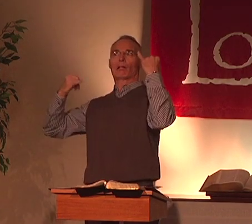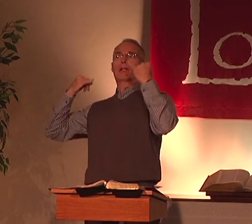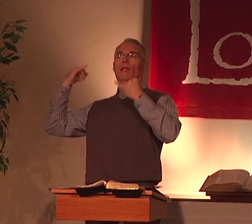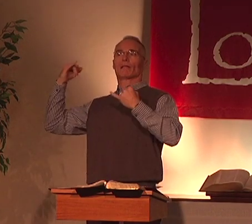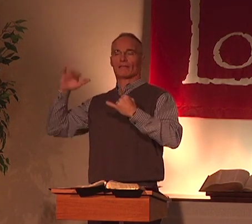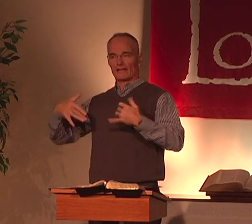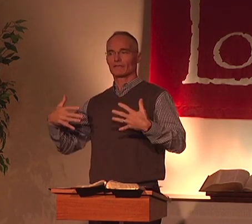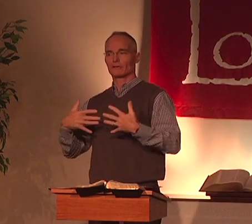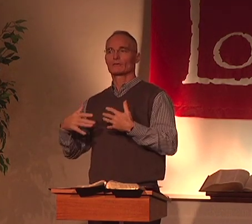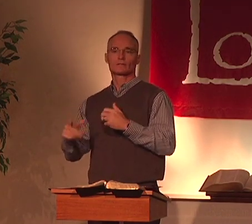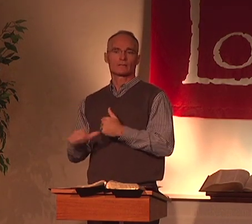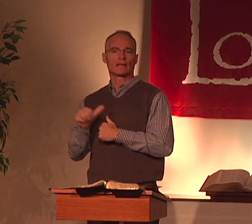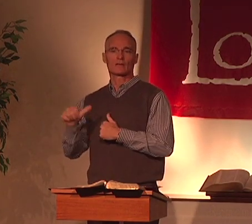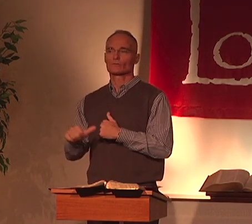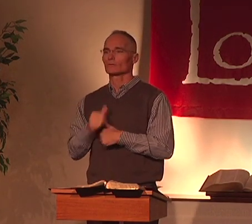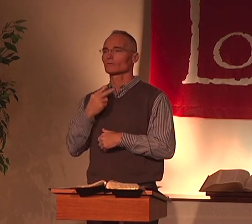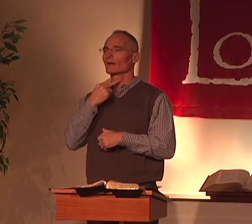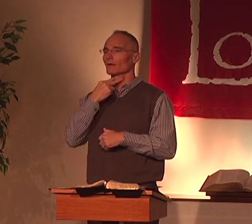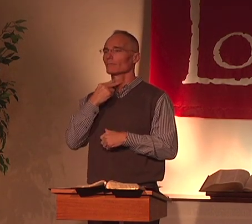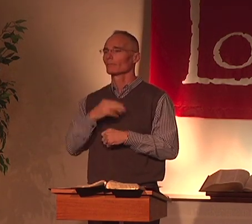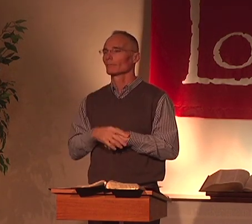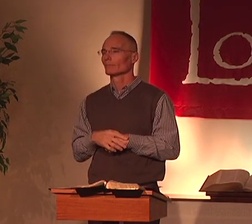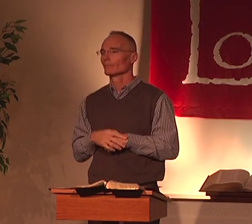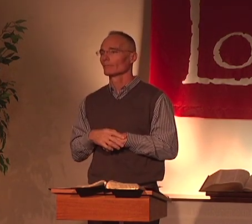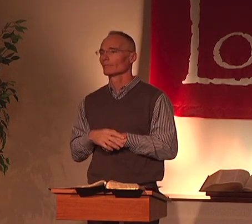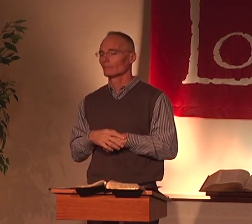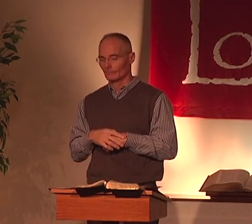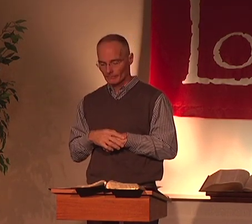All those fears Those are dangerous It's a trap